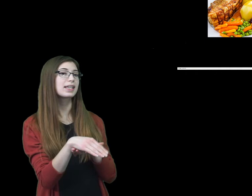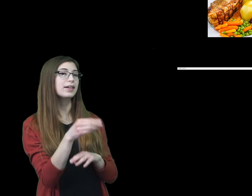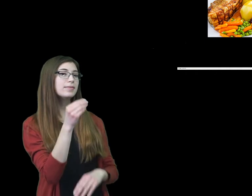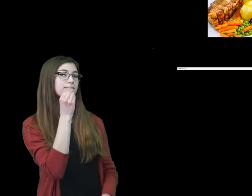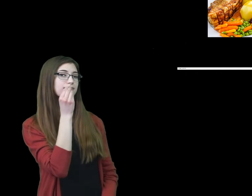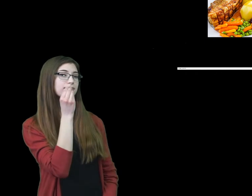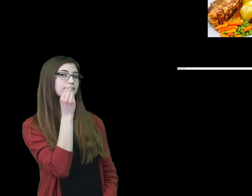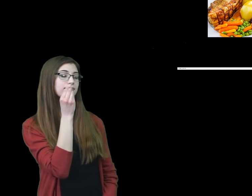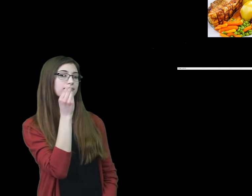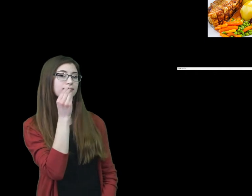Dinner.